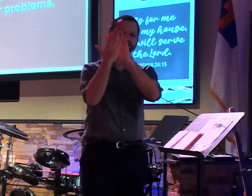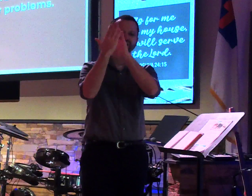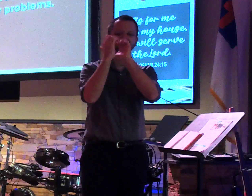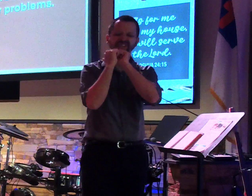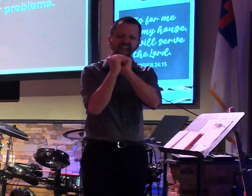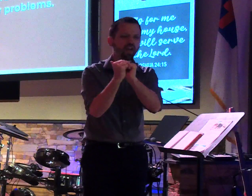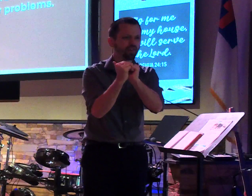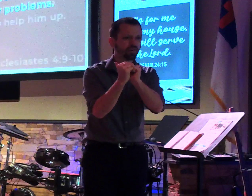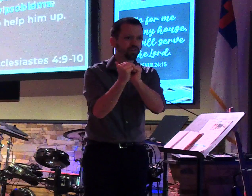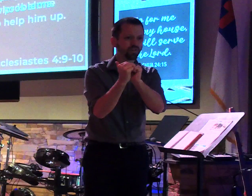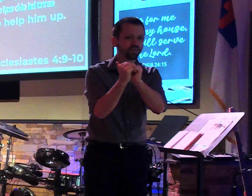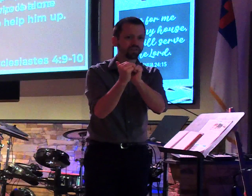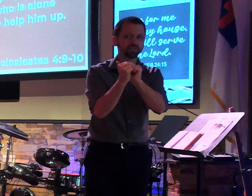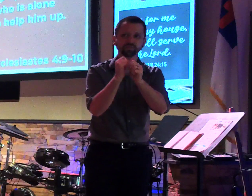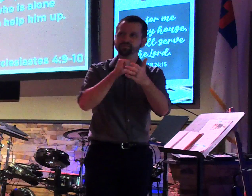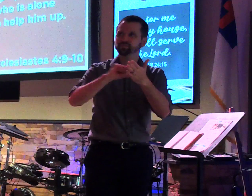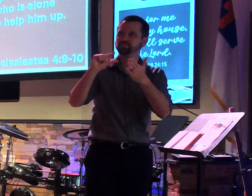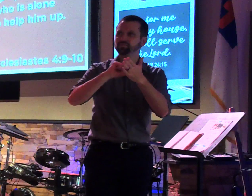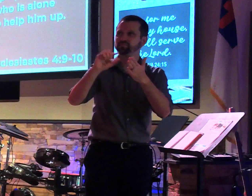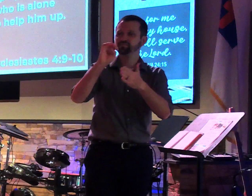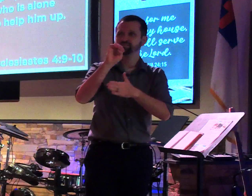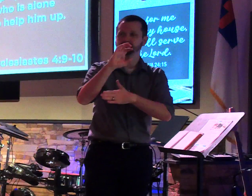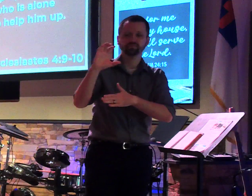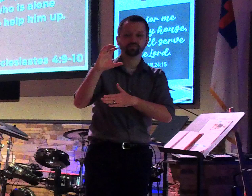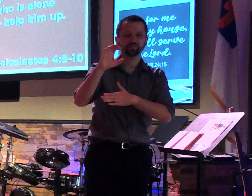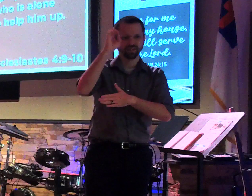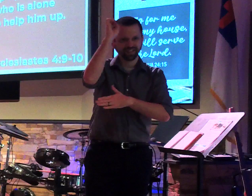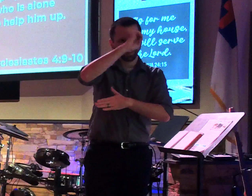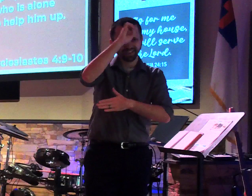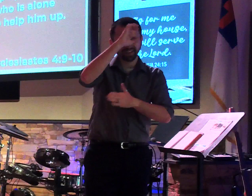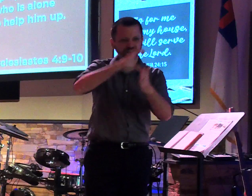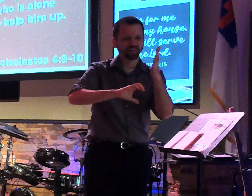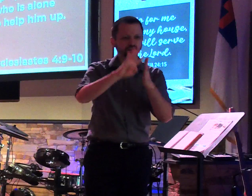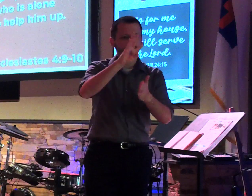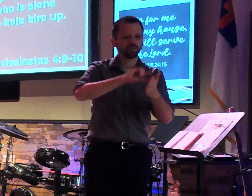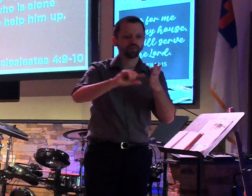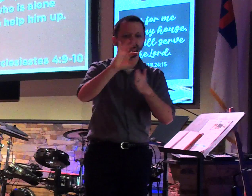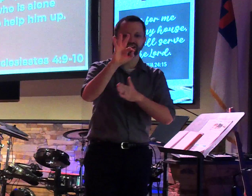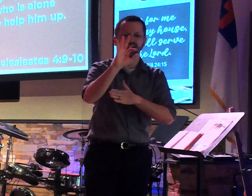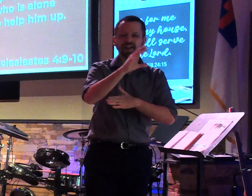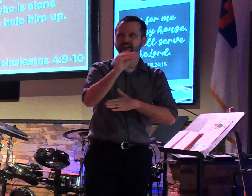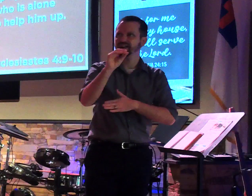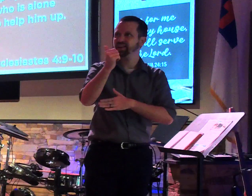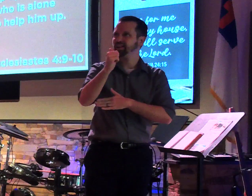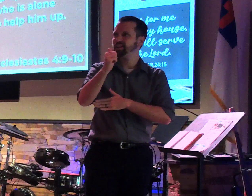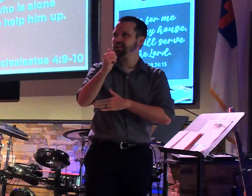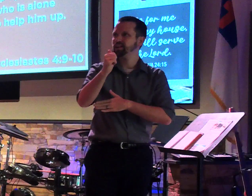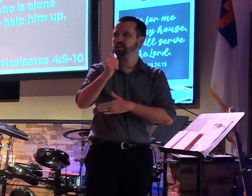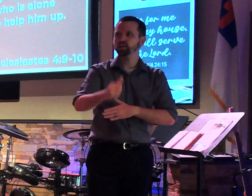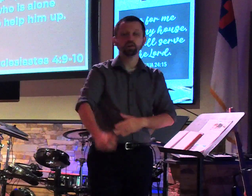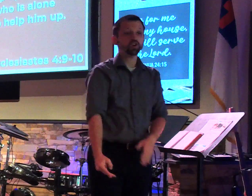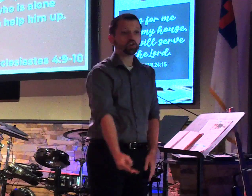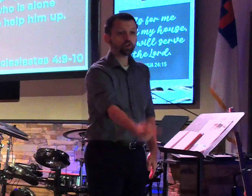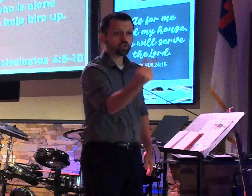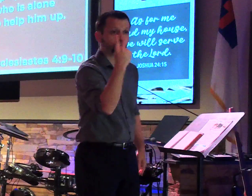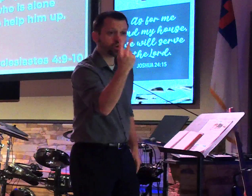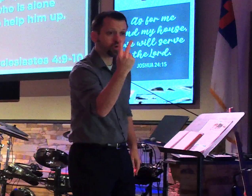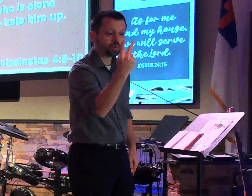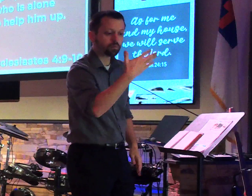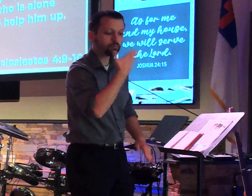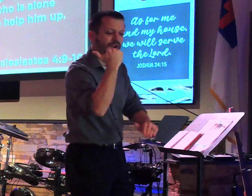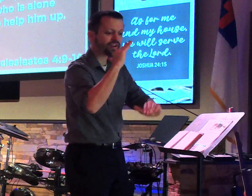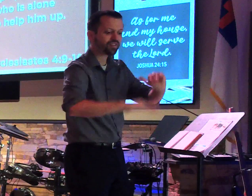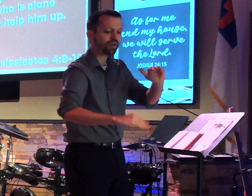Look at this verse on the screen, Ecclesiastes 4, 9 and 10. I love this. It says, two are better than